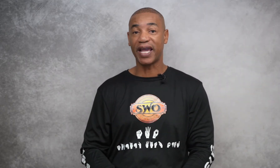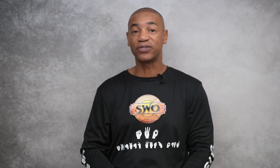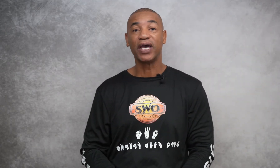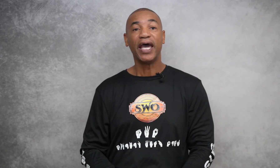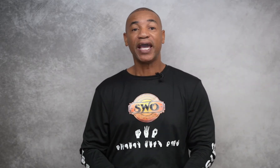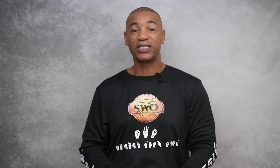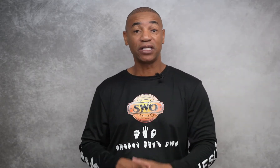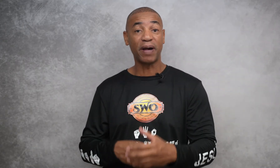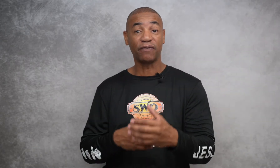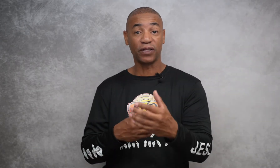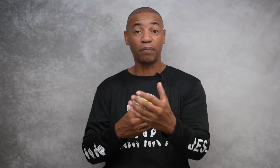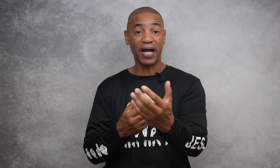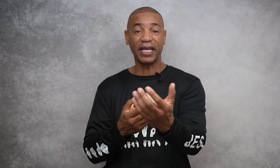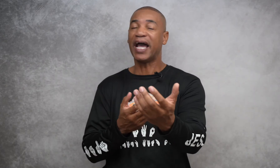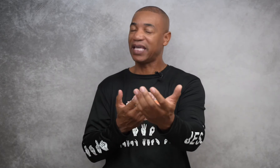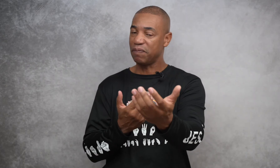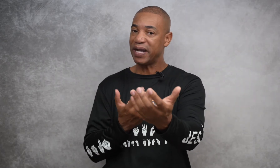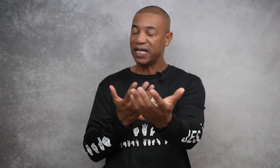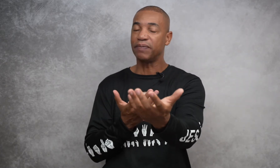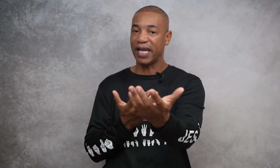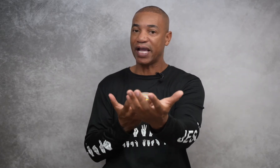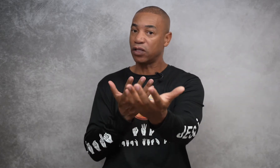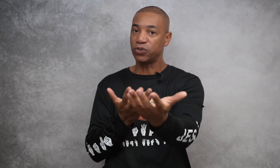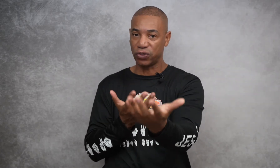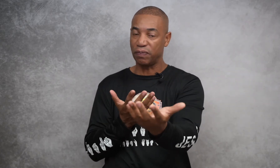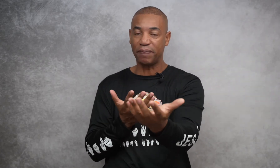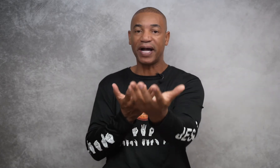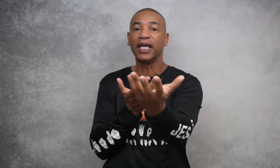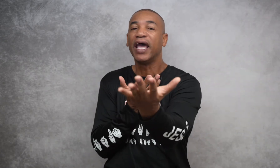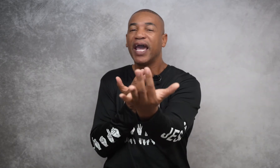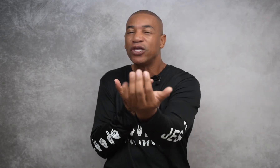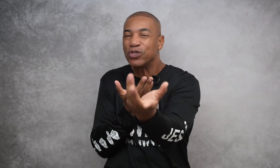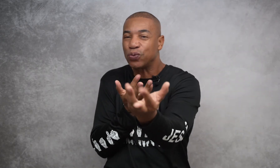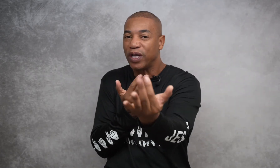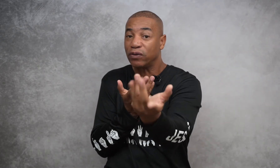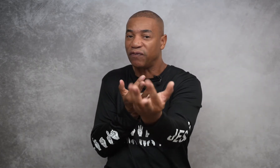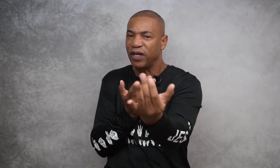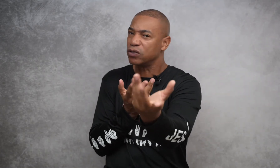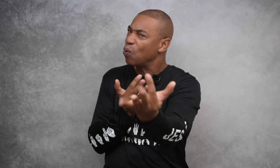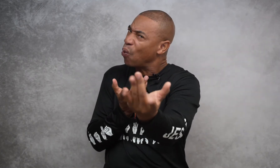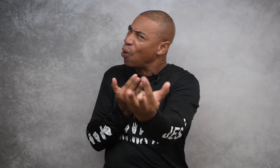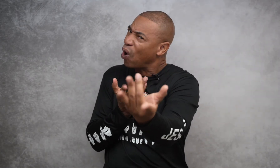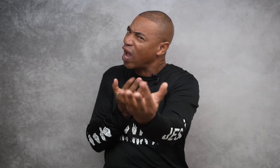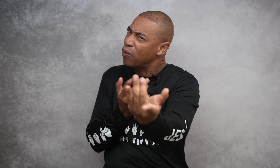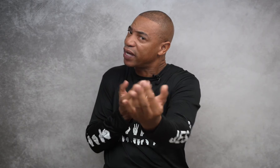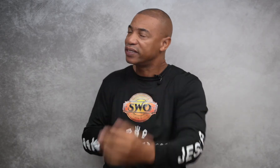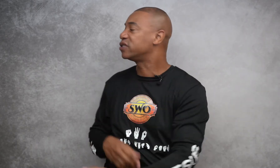hands, extend them out in front of the body. I keep my dominant hand closest to my body, and you just wiggle the fingers. This is from